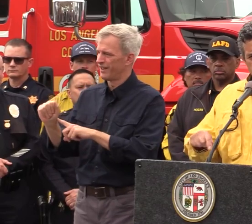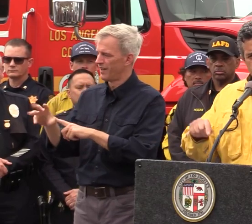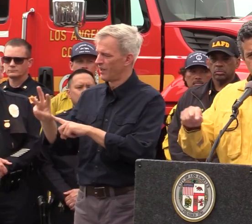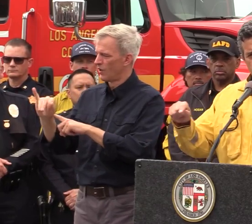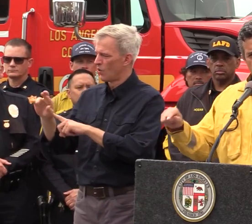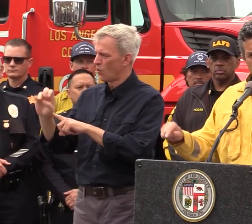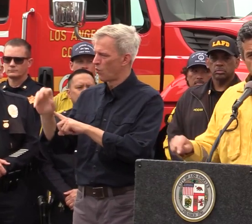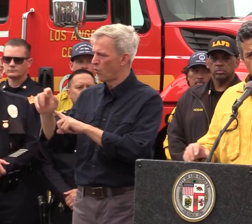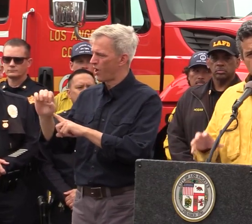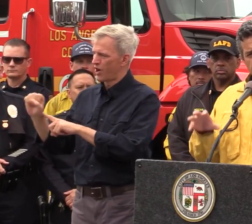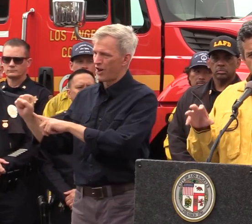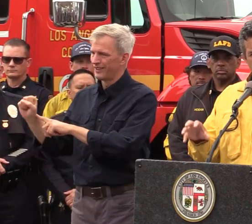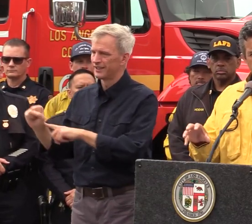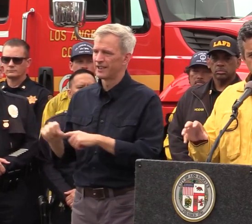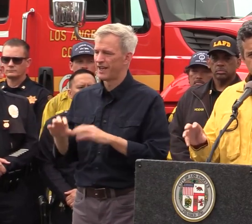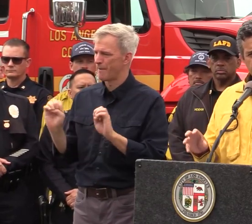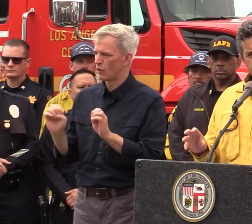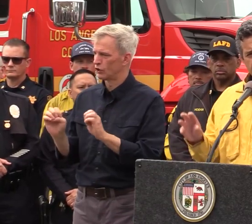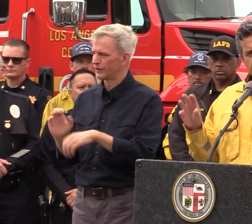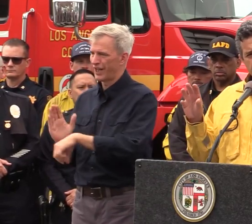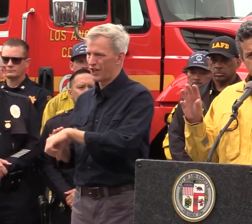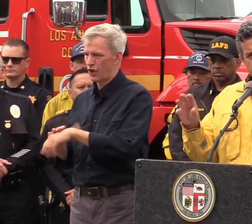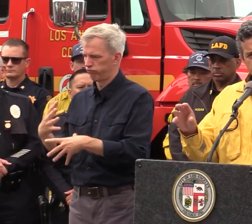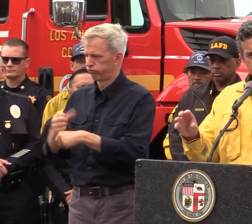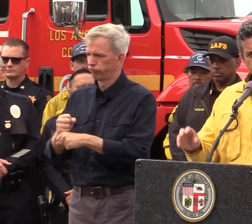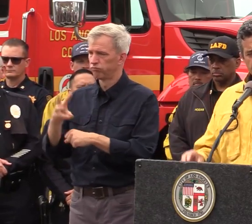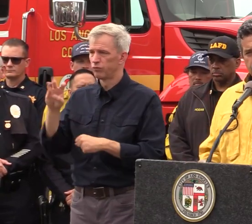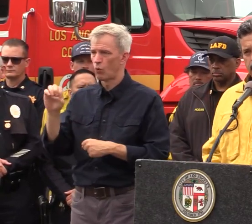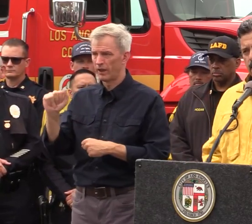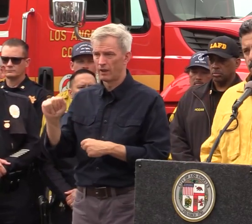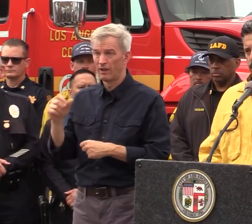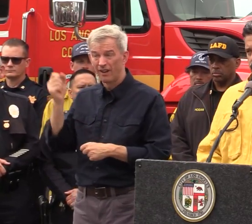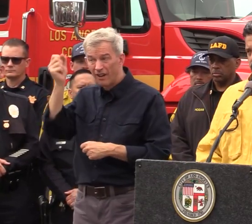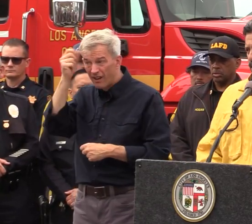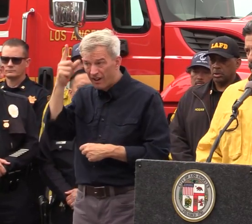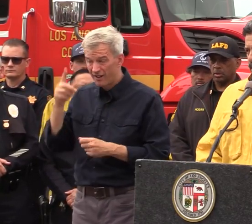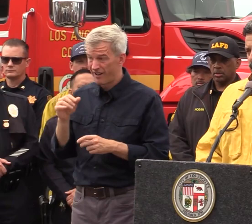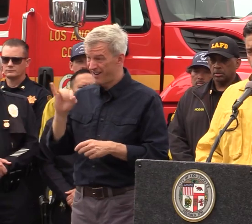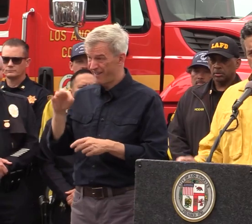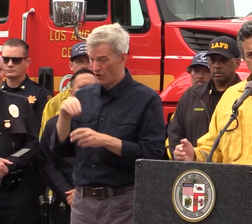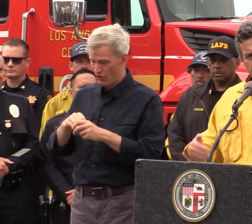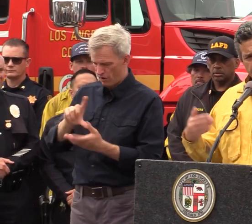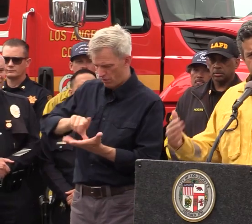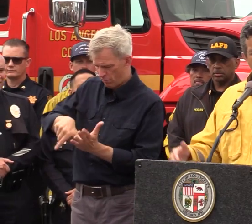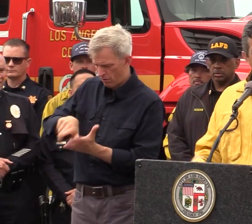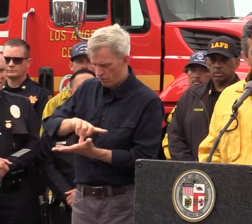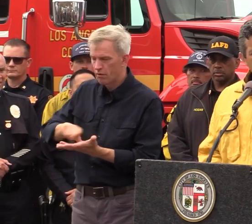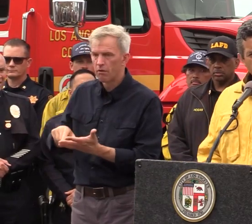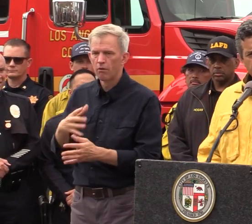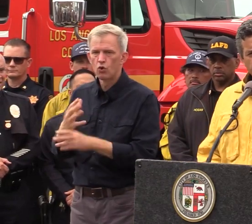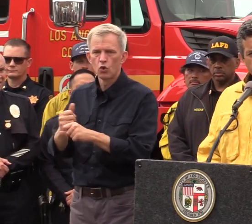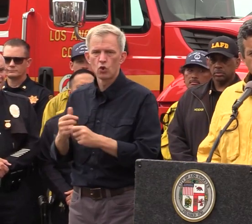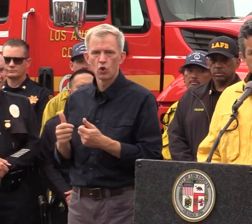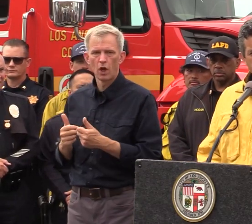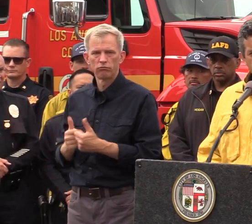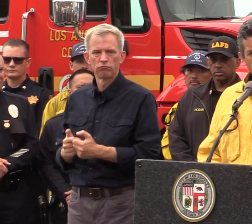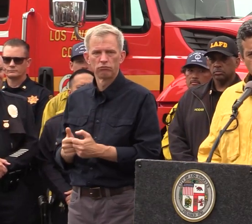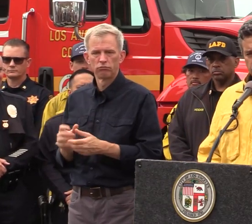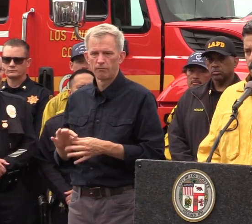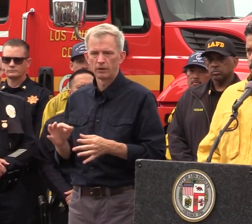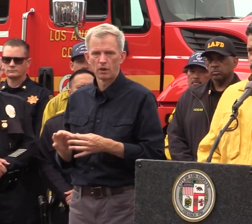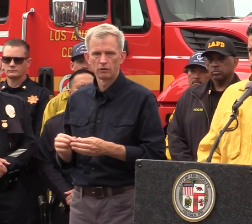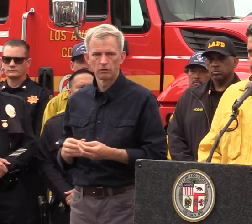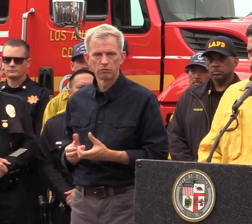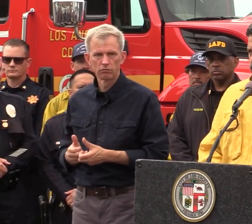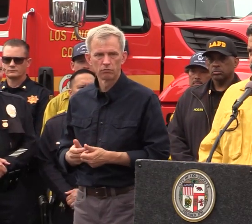people within that circle that were affected get that message from us. So we practice that on a regular basis. We